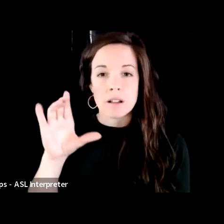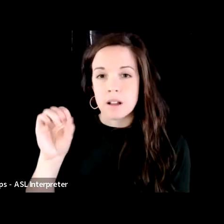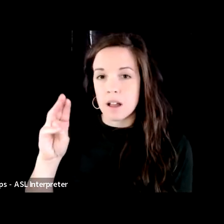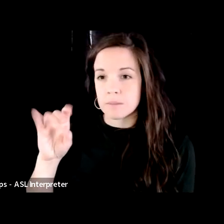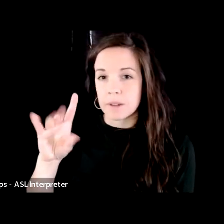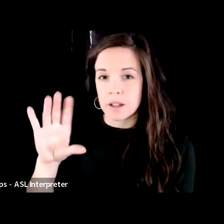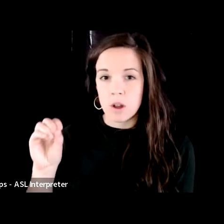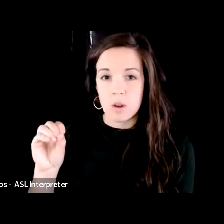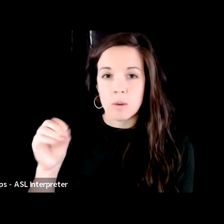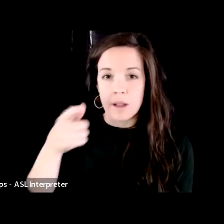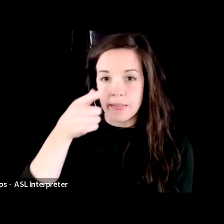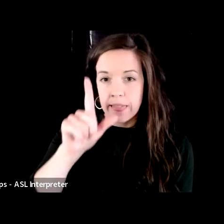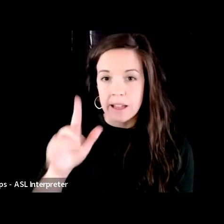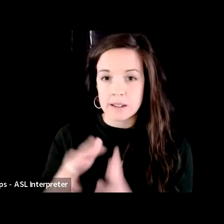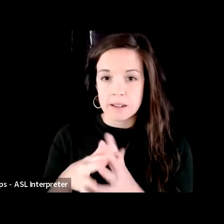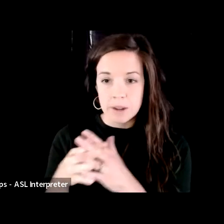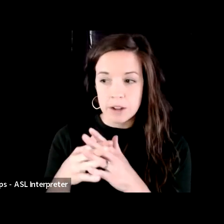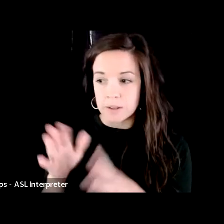American music.